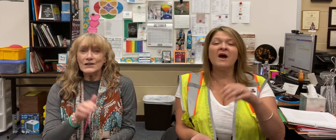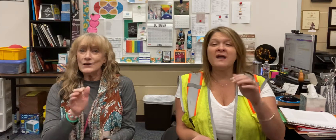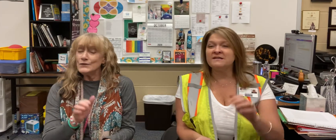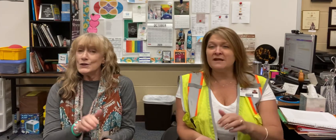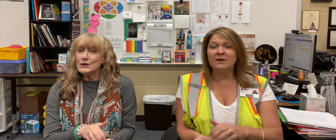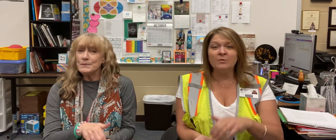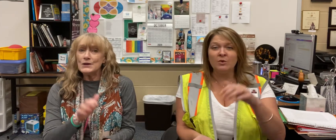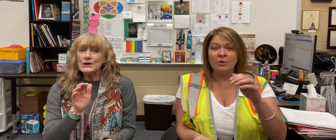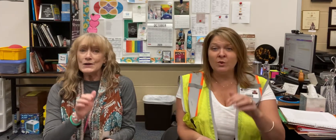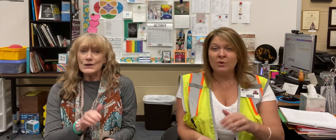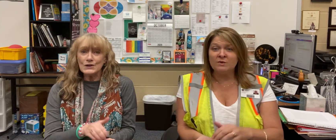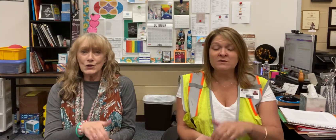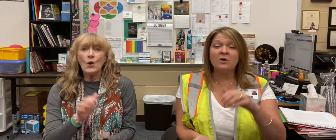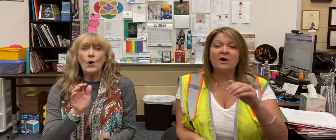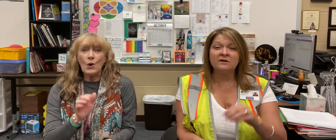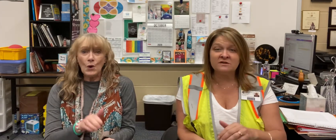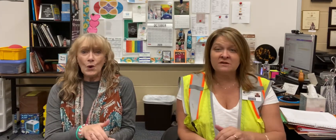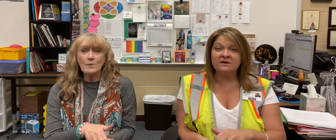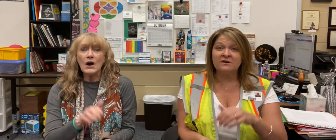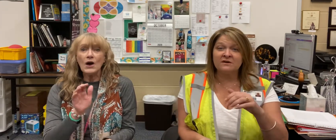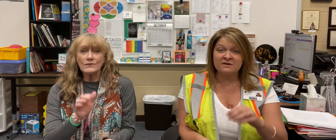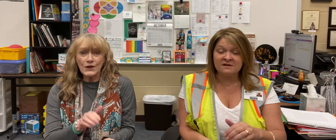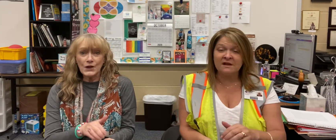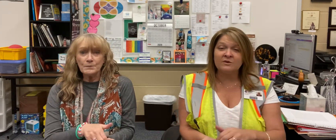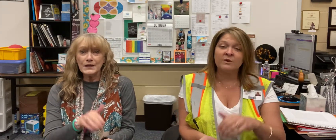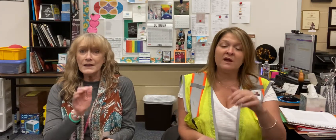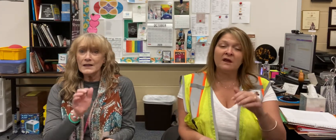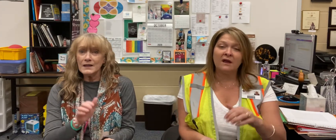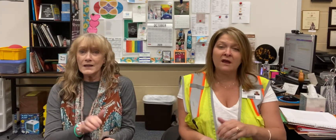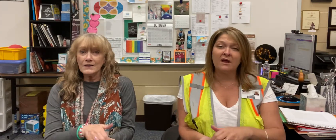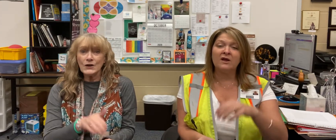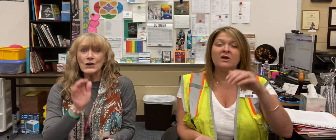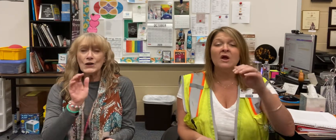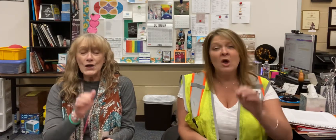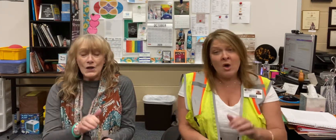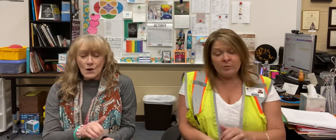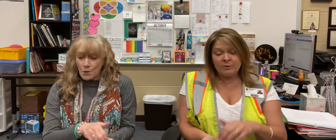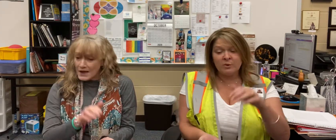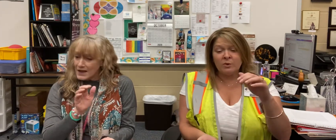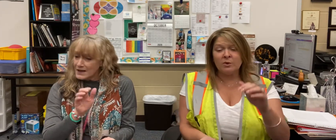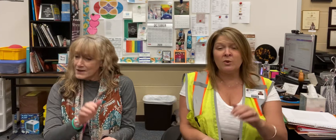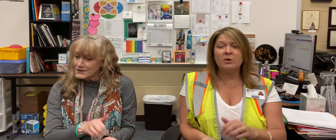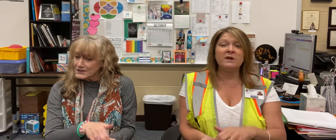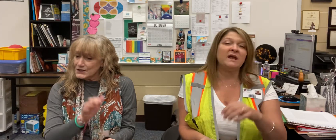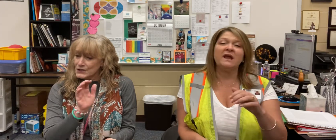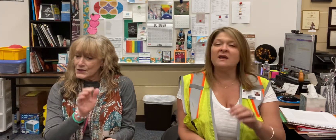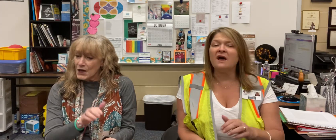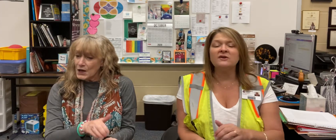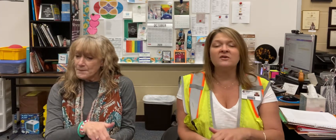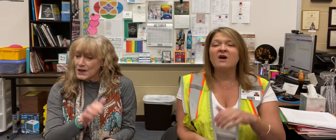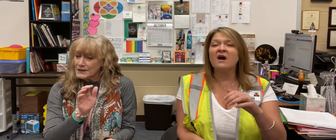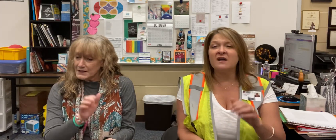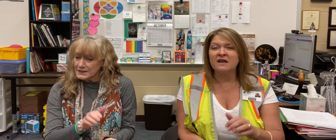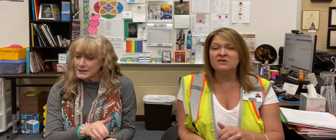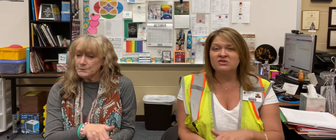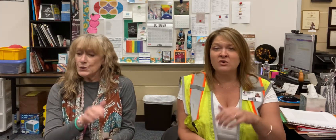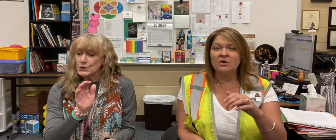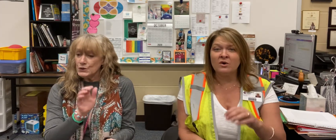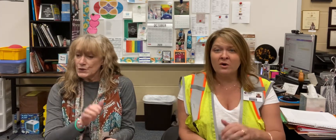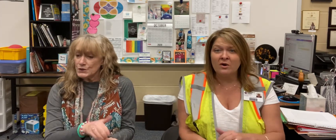mighty birch wanders at weaver. Blue lake and rocky shores,